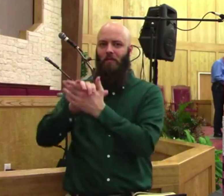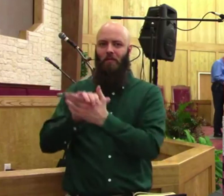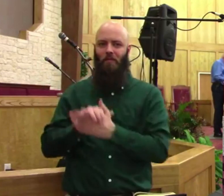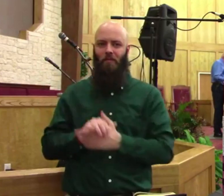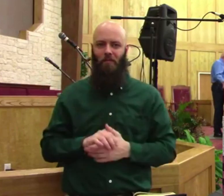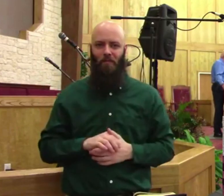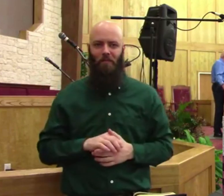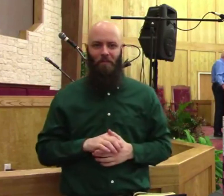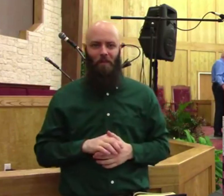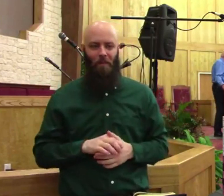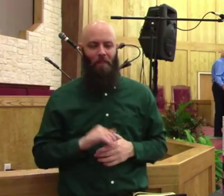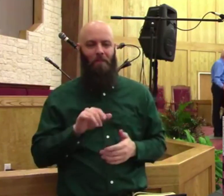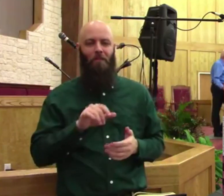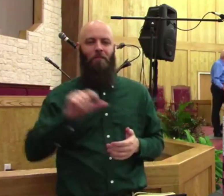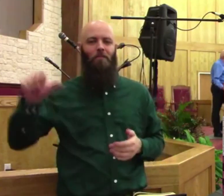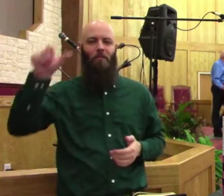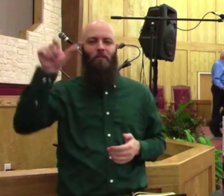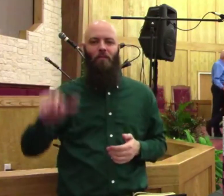The word of the cross,